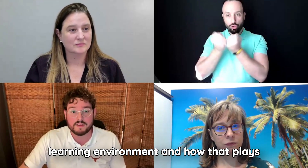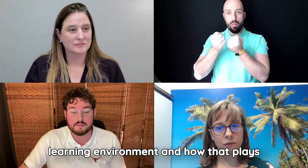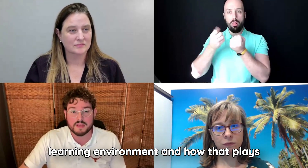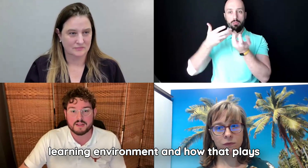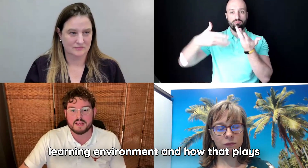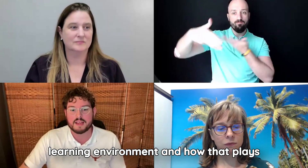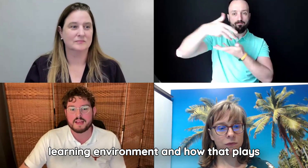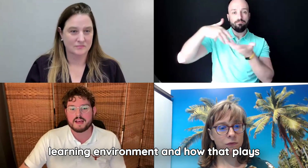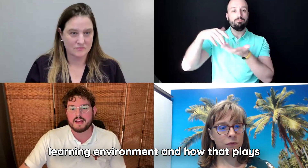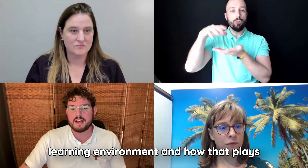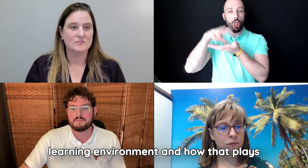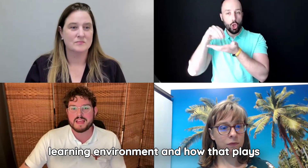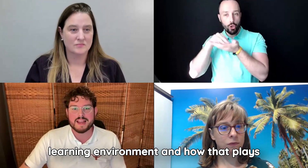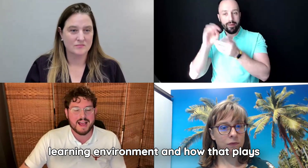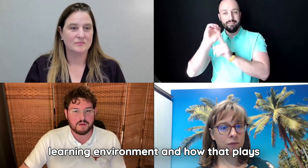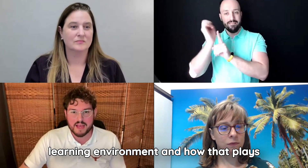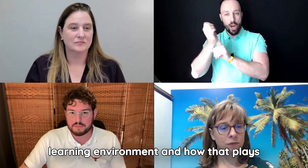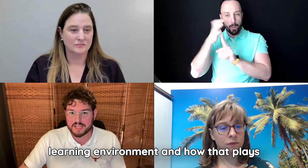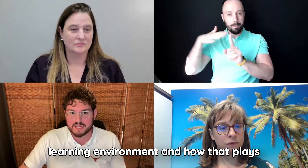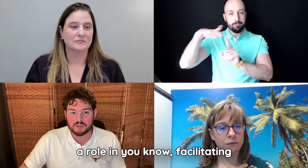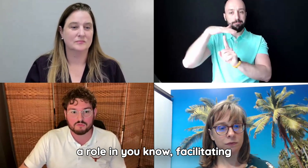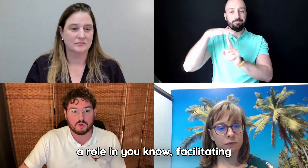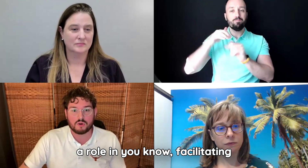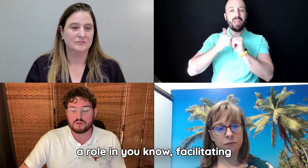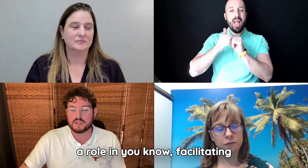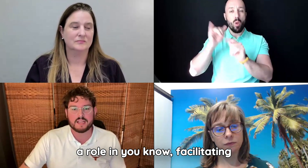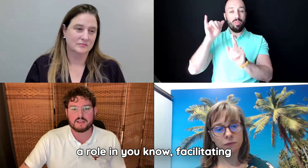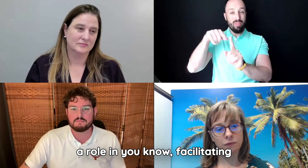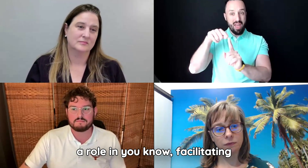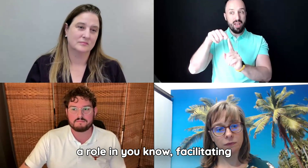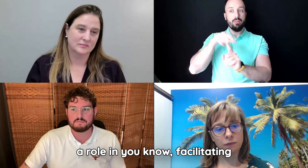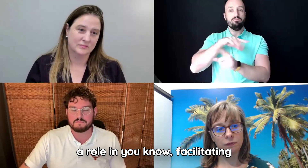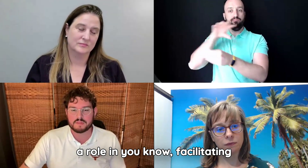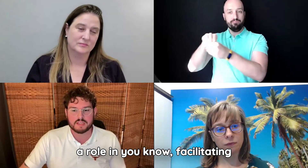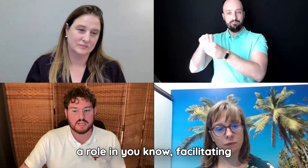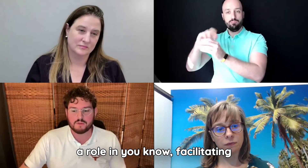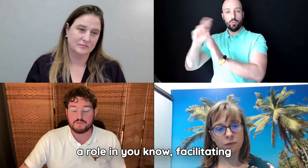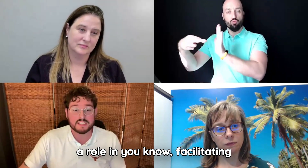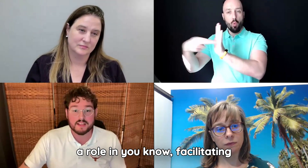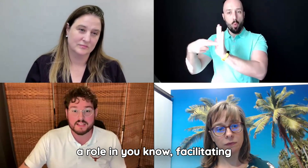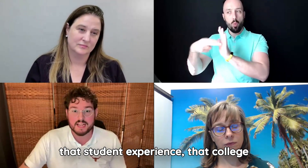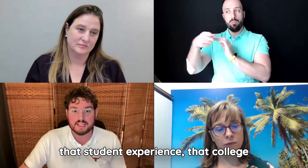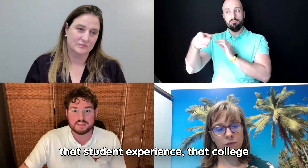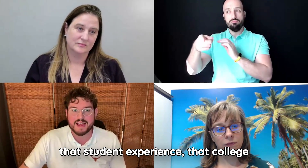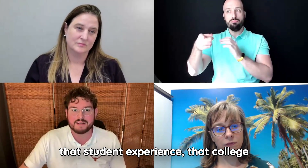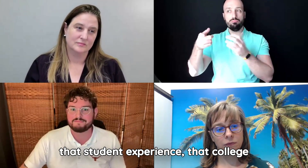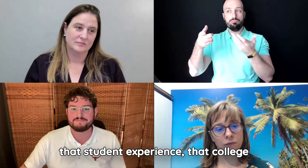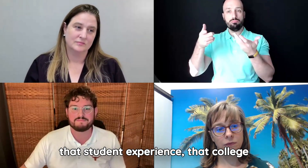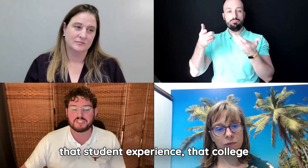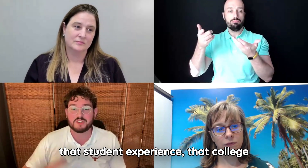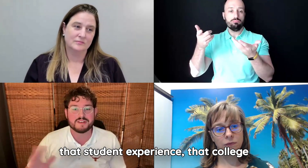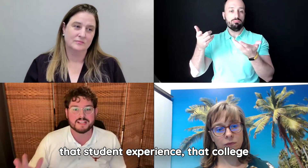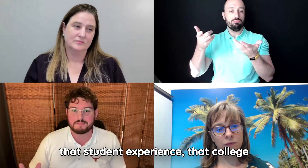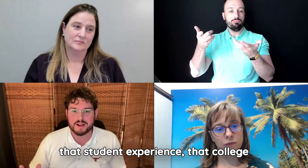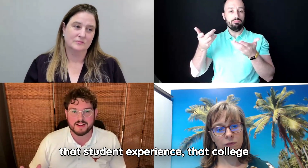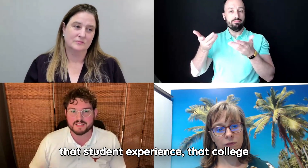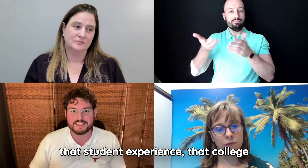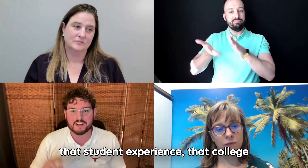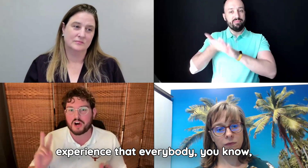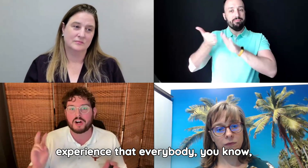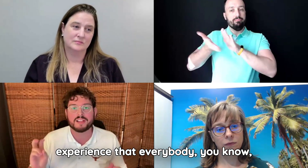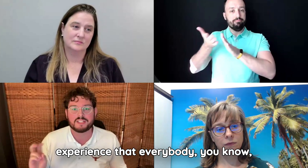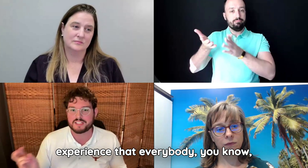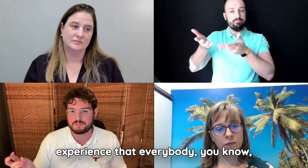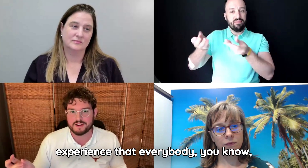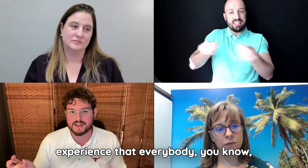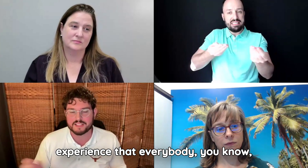the learning environment, and how that plays a role in, facilitating that student experience,